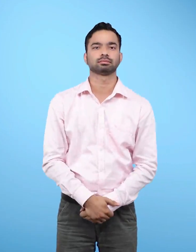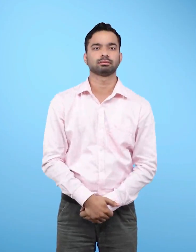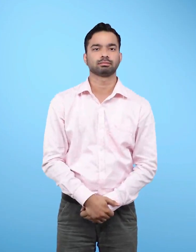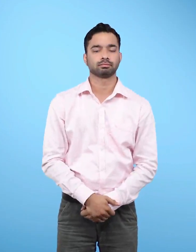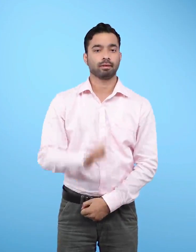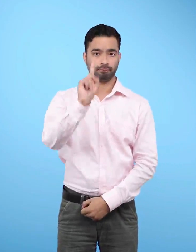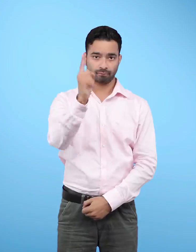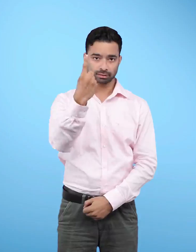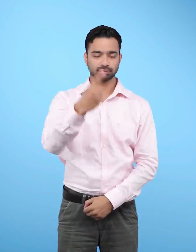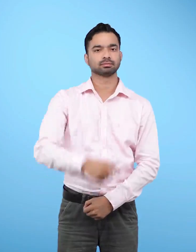1.